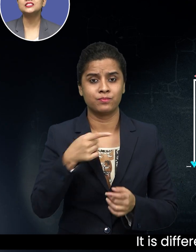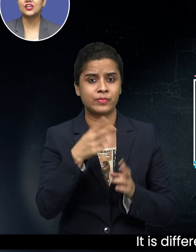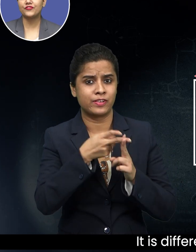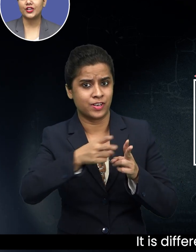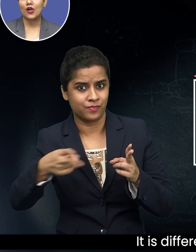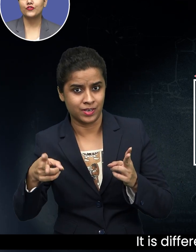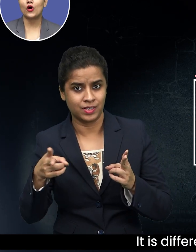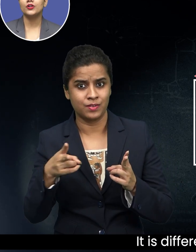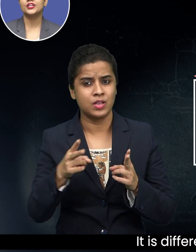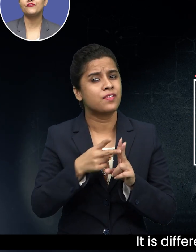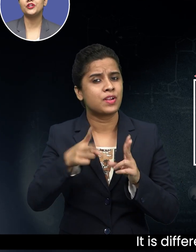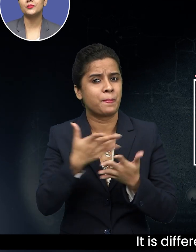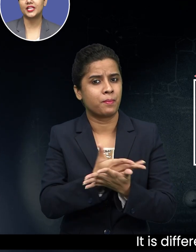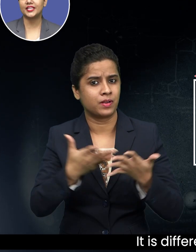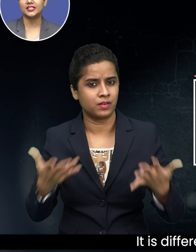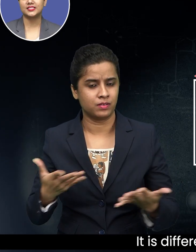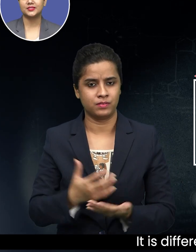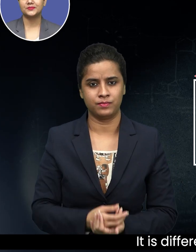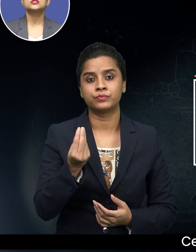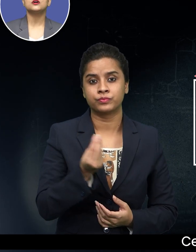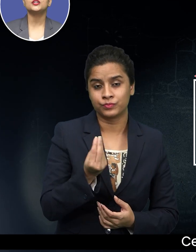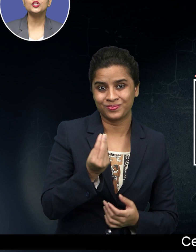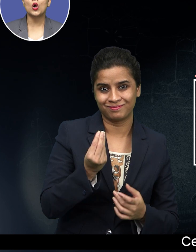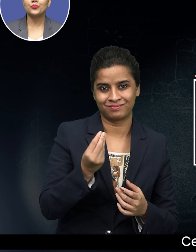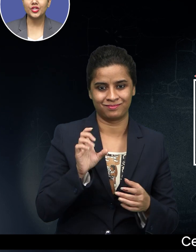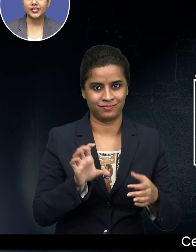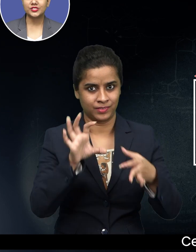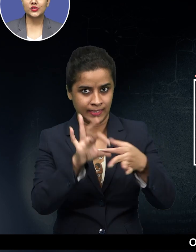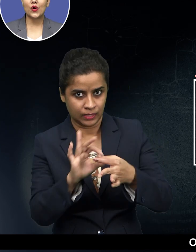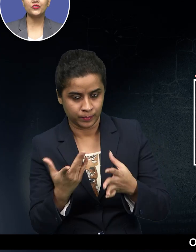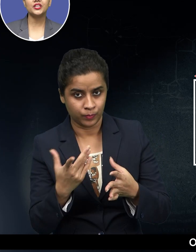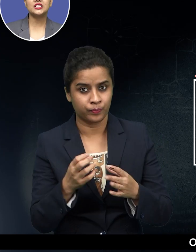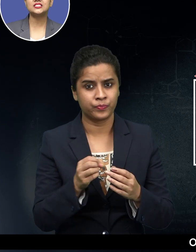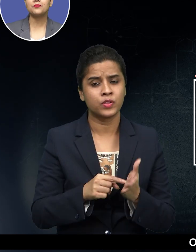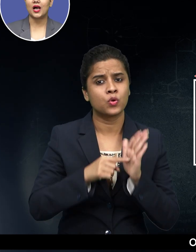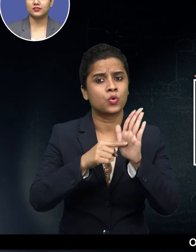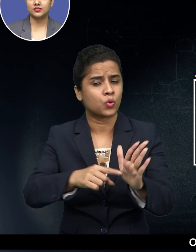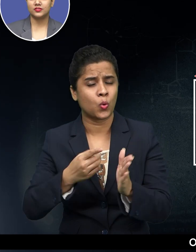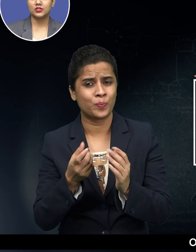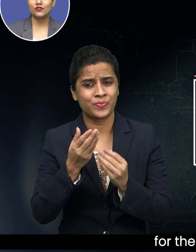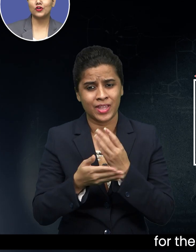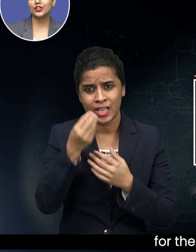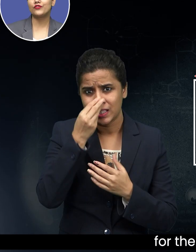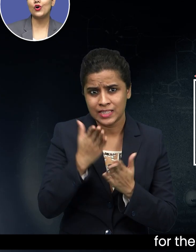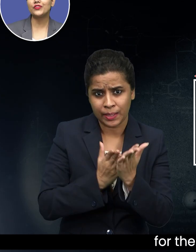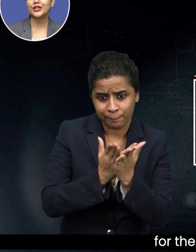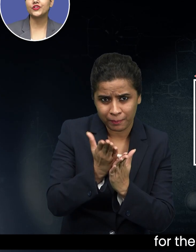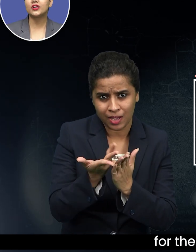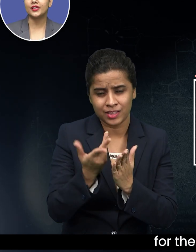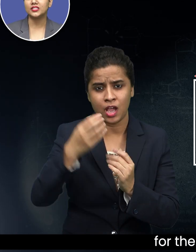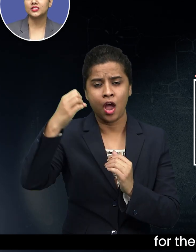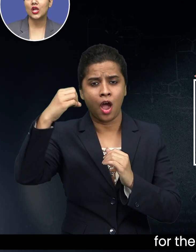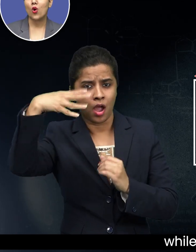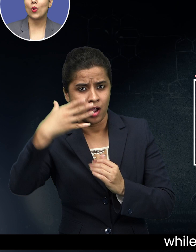It is different for different materials. Certain components offer an easy path for the flow of